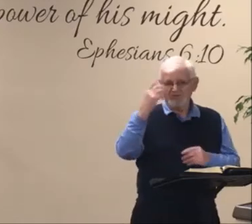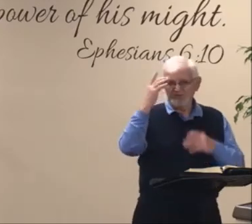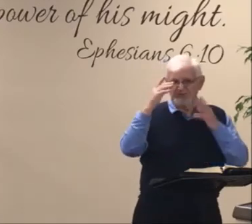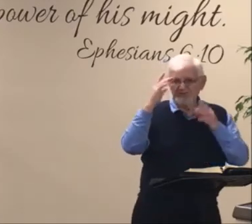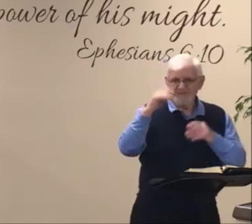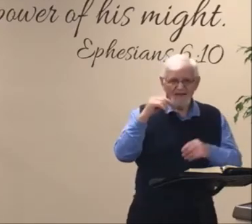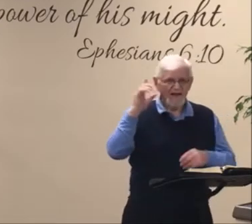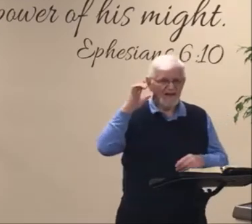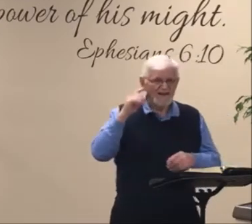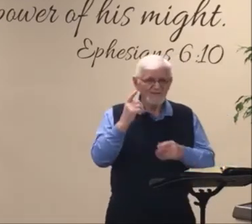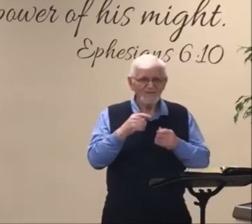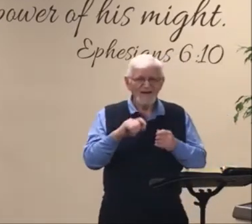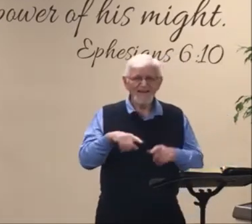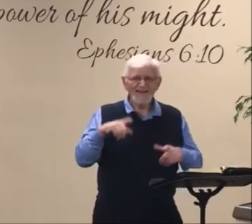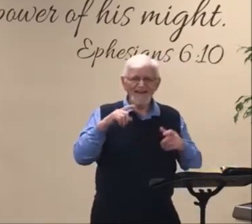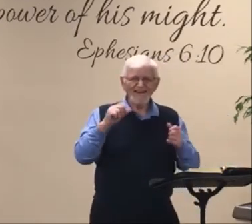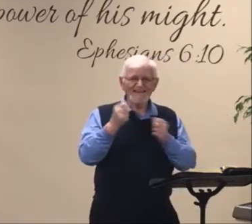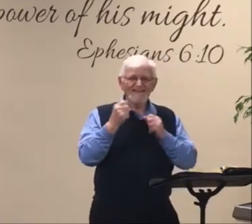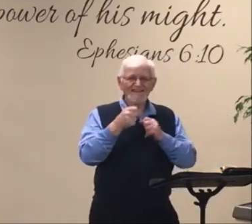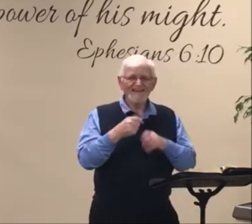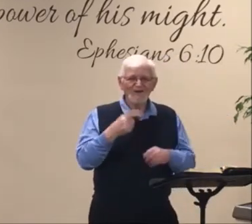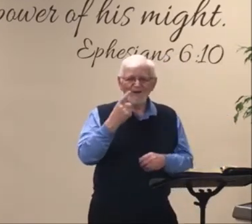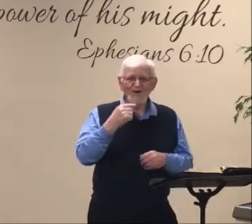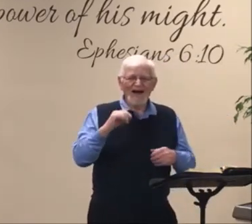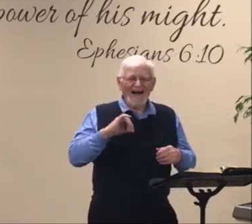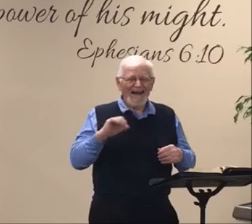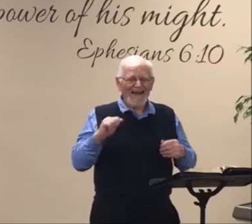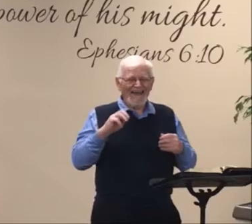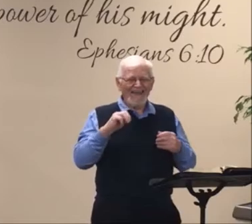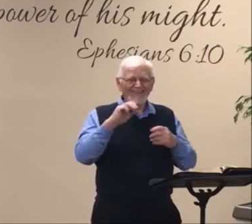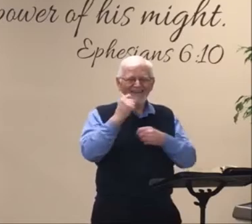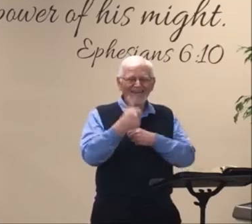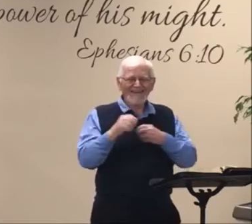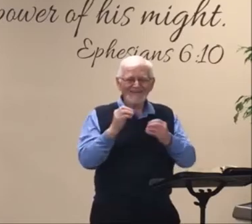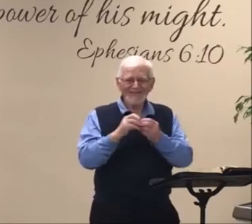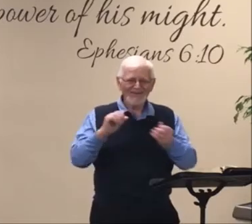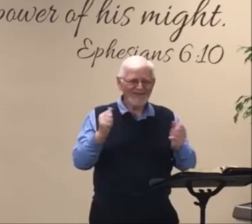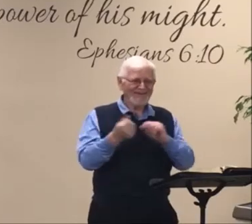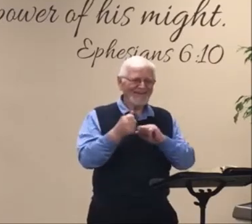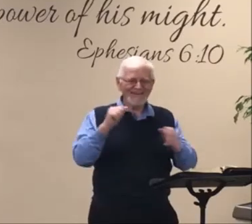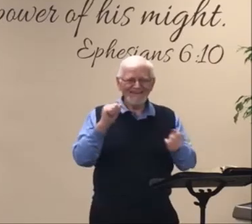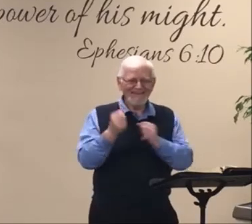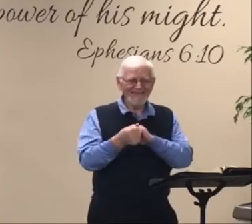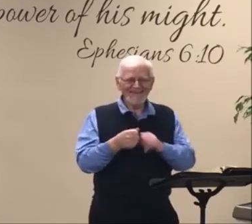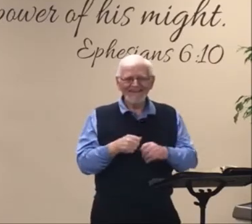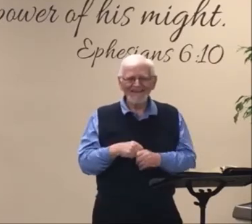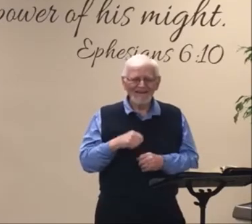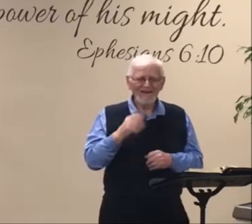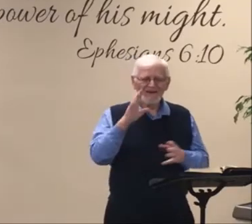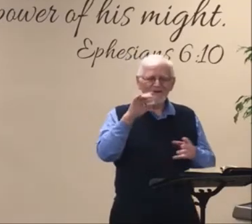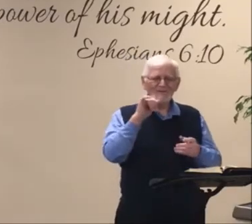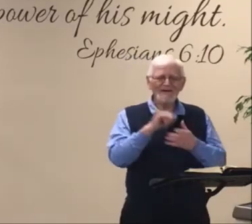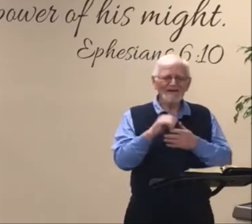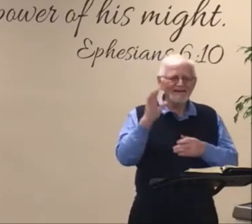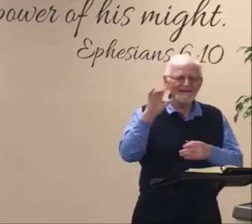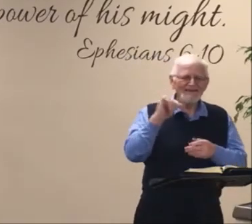said, I heard so many life-changing messages, I don't know who I am anymore. I hope you don't hear a life-changing message every